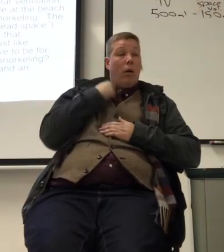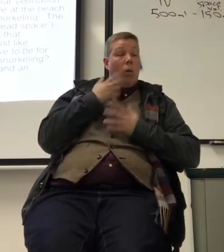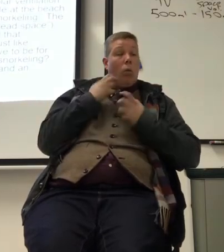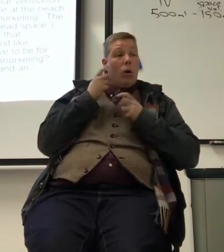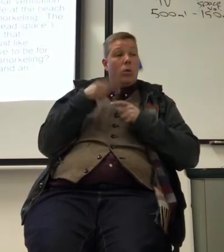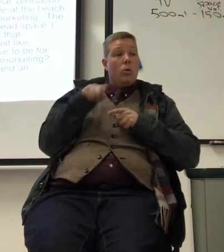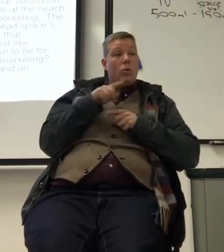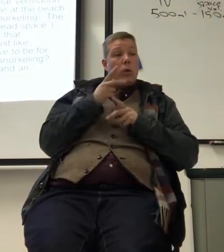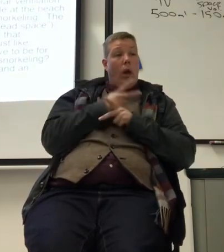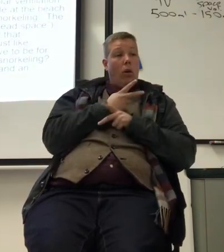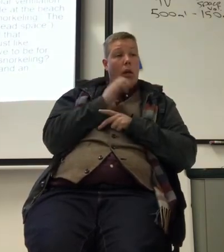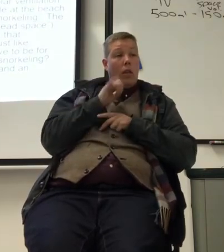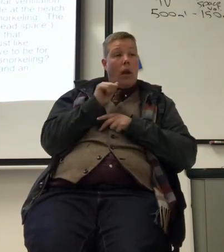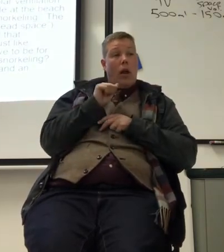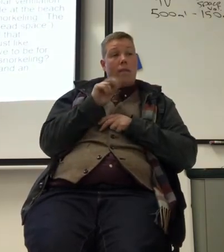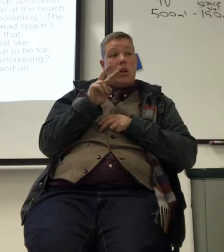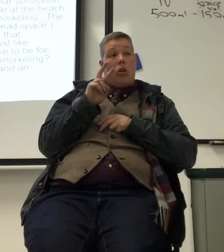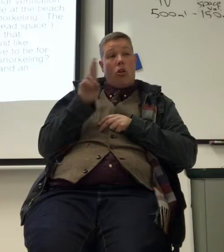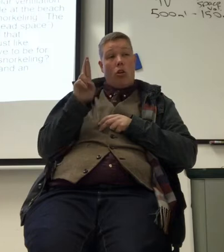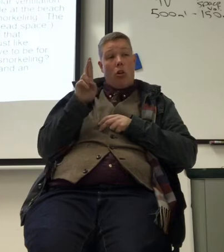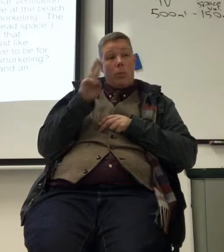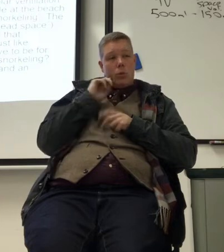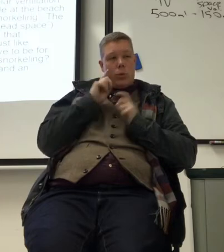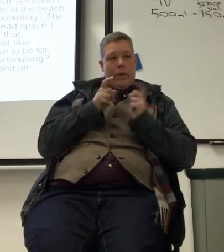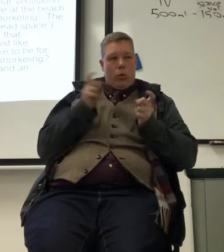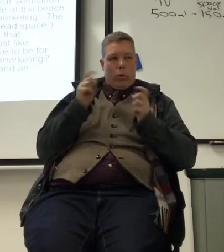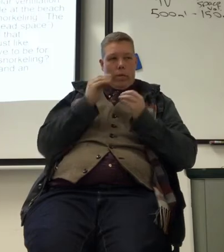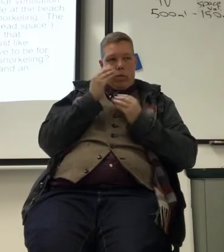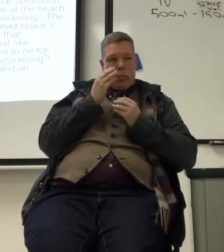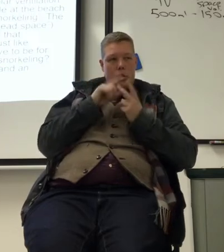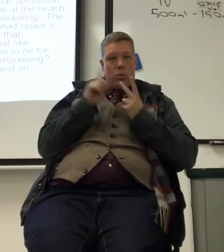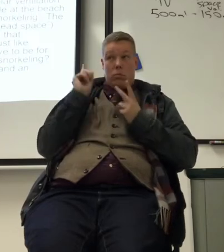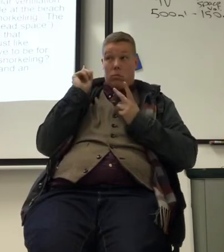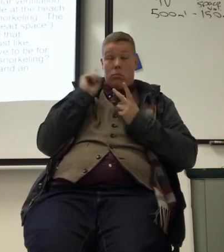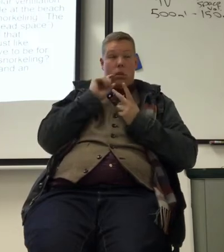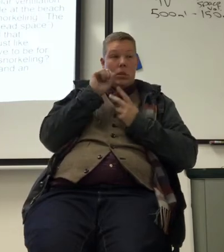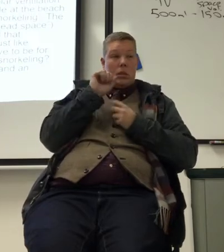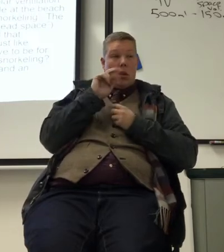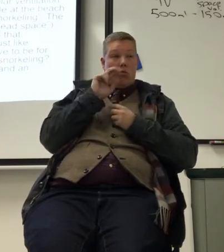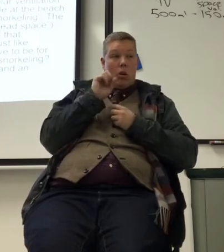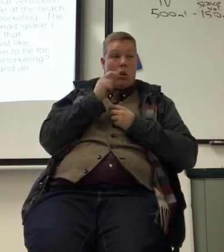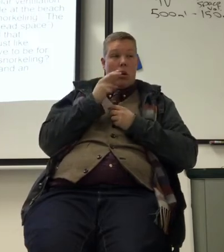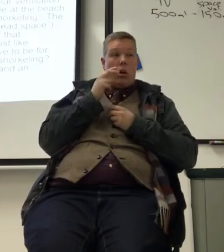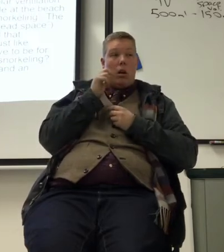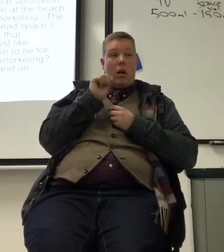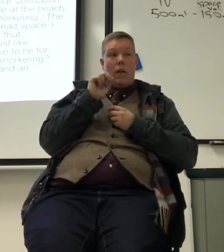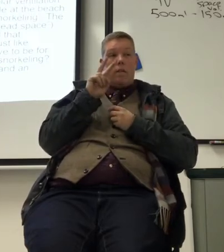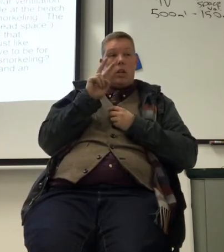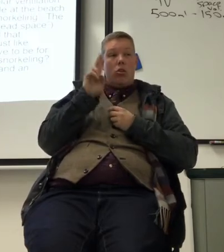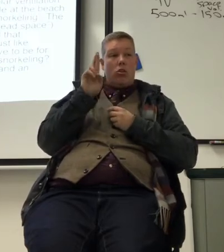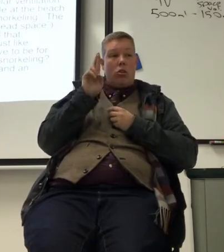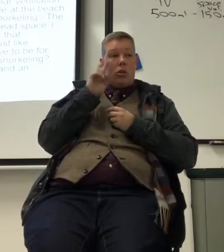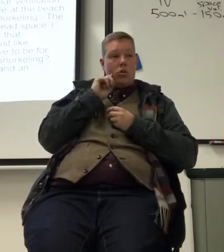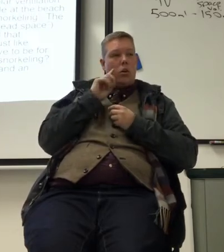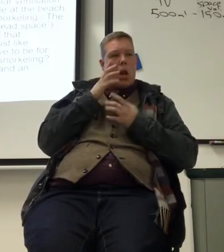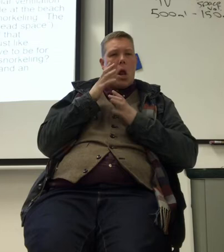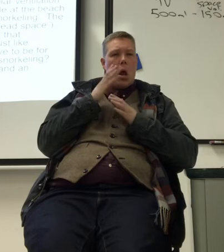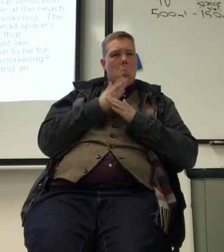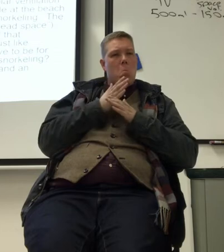got to give you some things. In this example, I tell you that Sarah's ABR during mild exercise is about